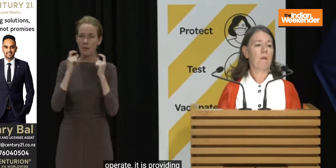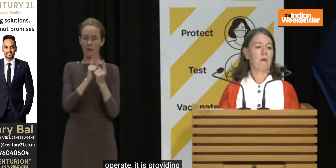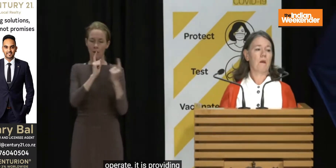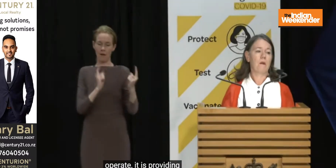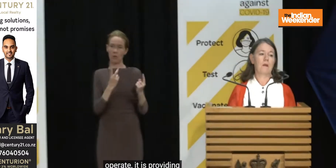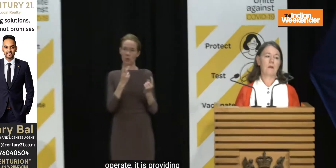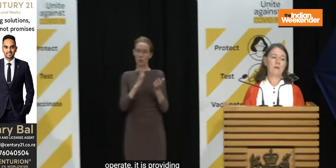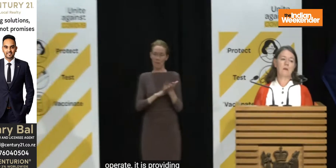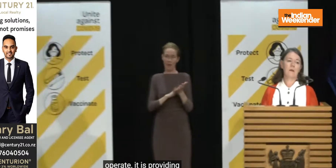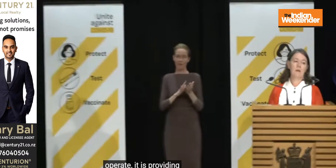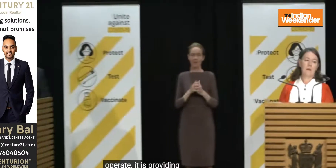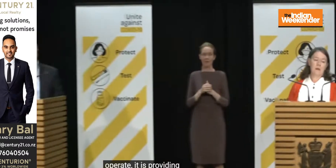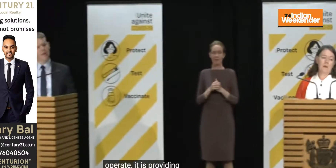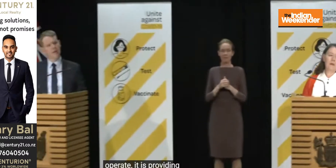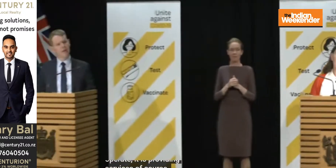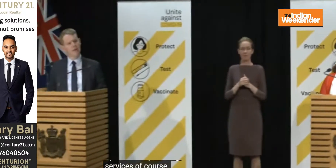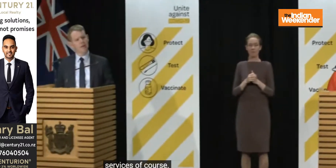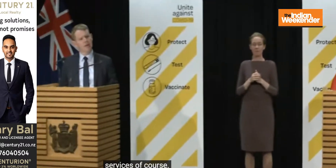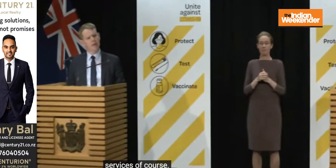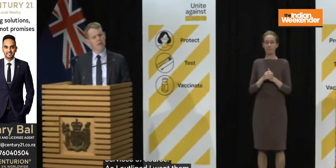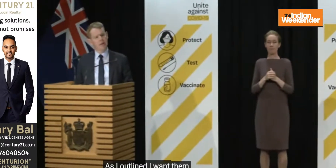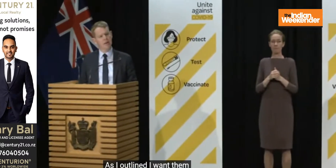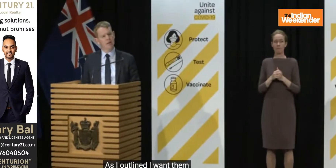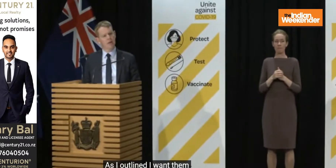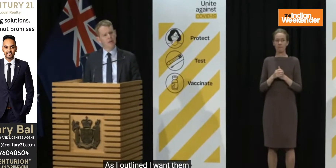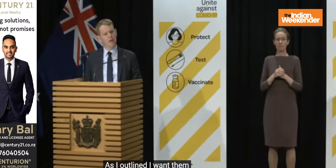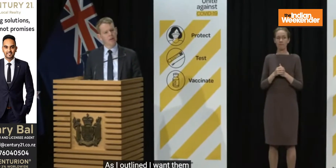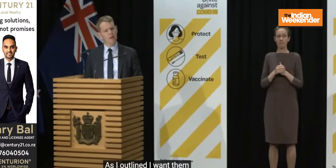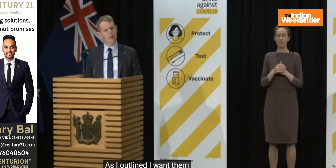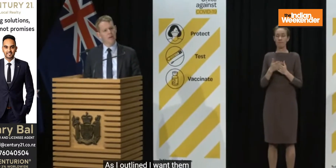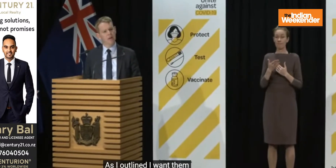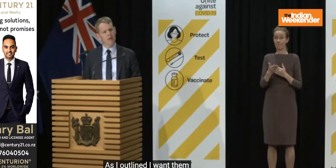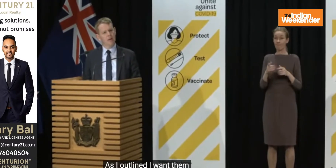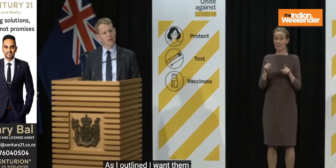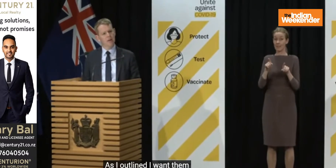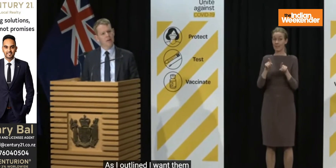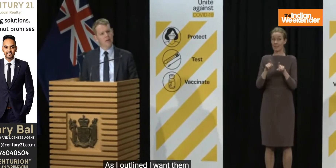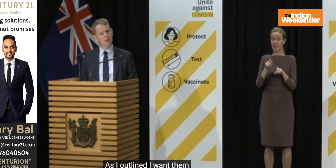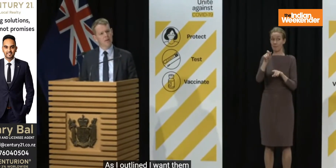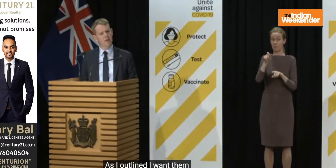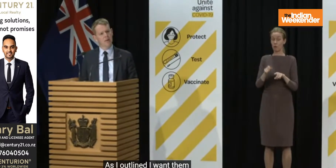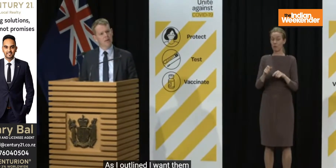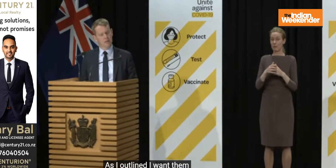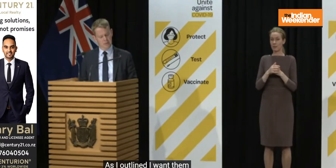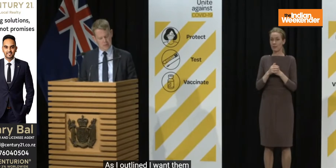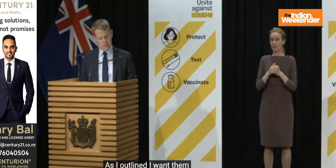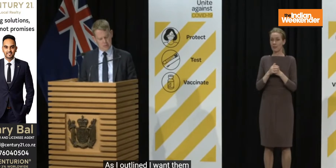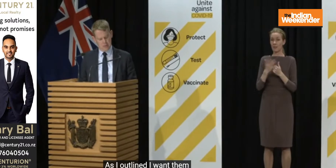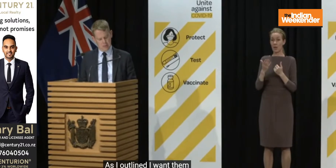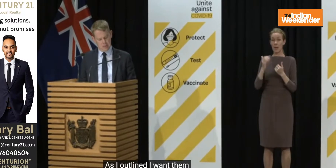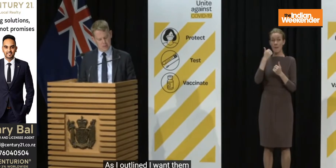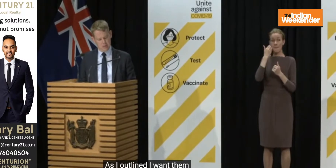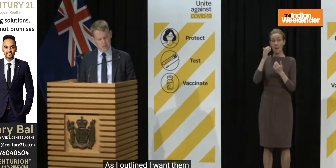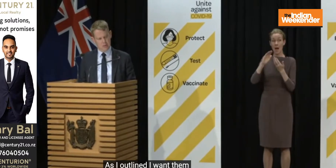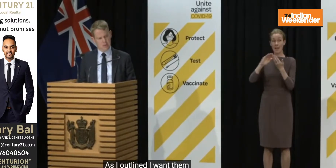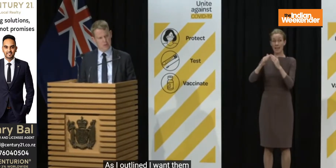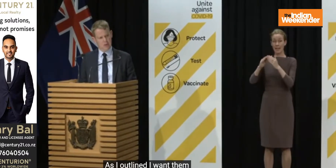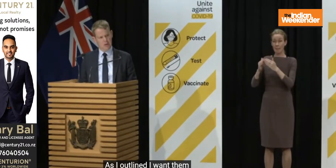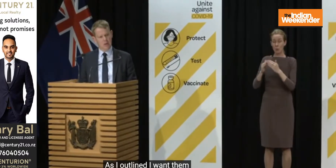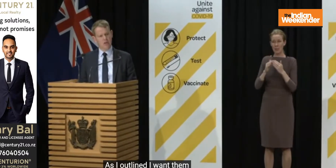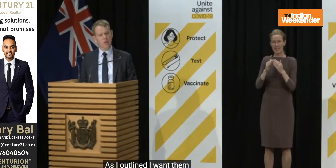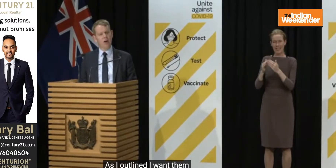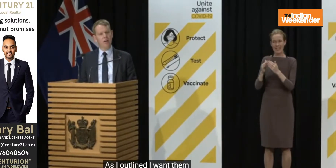of whāngai as a reason to allow parents to cross the border? We've had a couple of more whānau come to us to say that has also been their